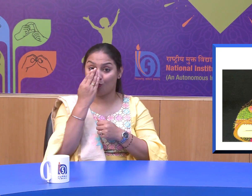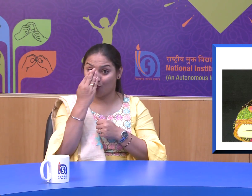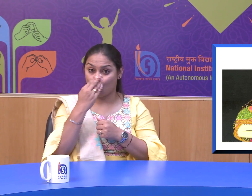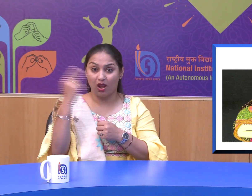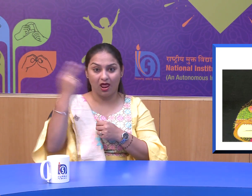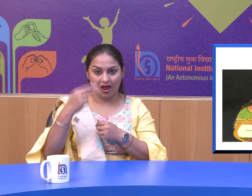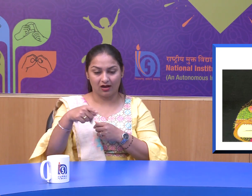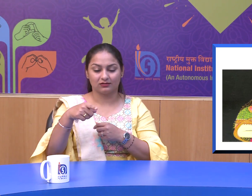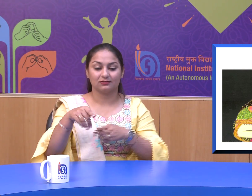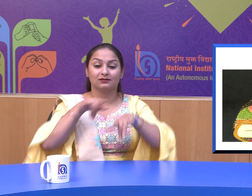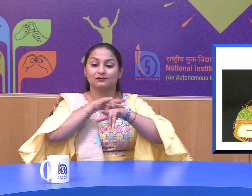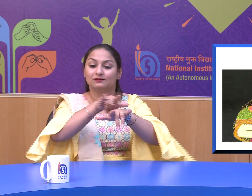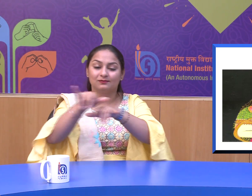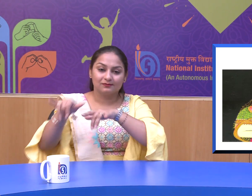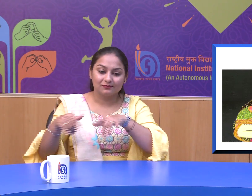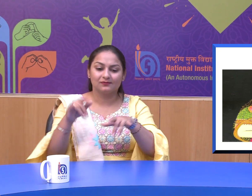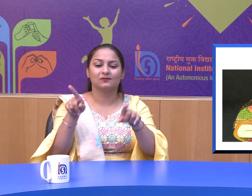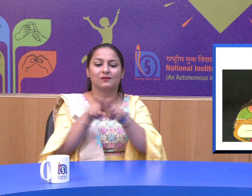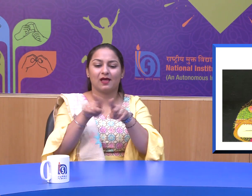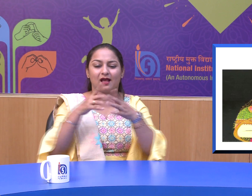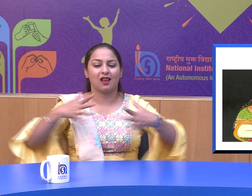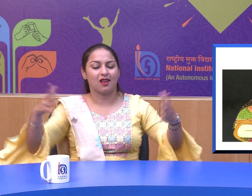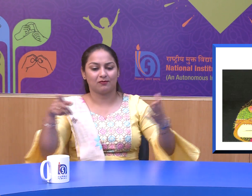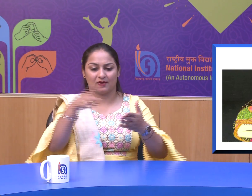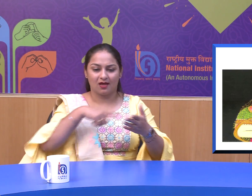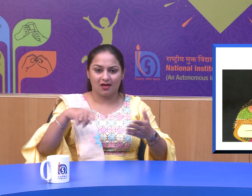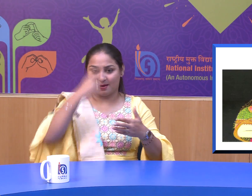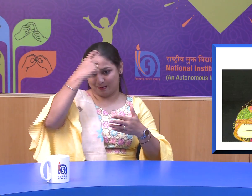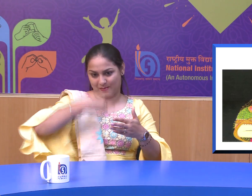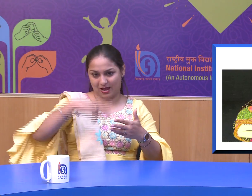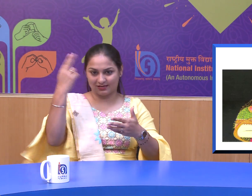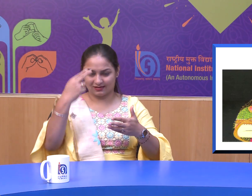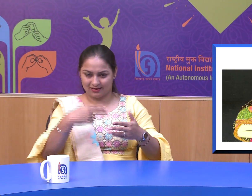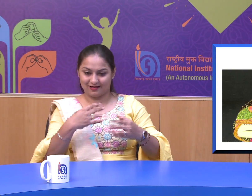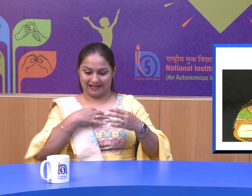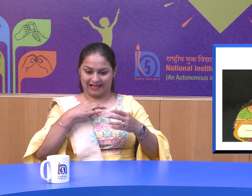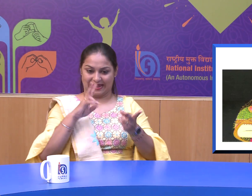landscapes together with human figures and costumes.